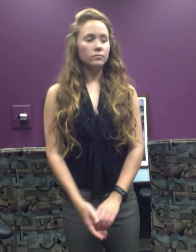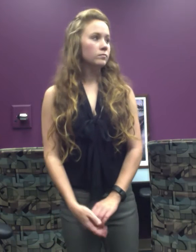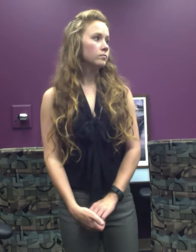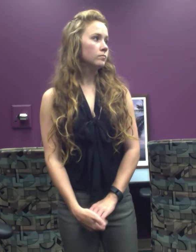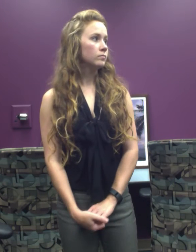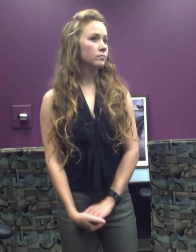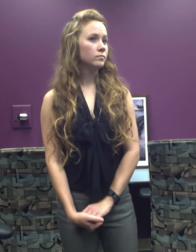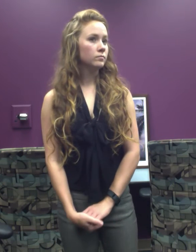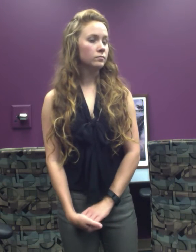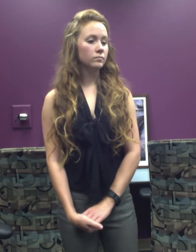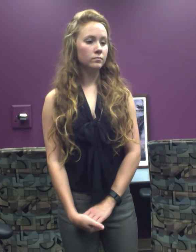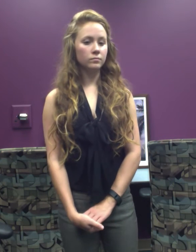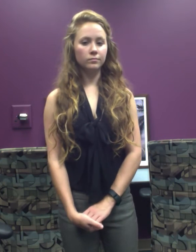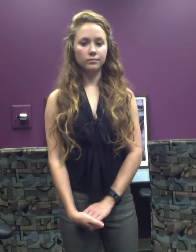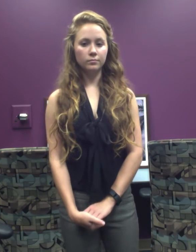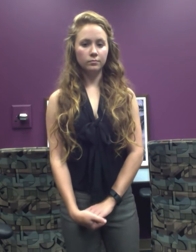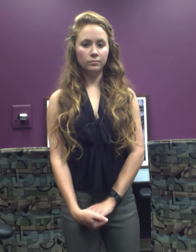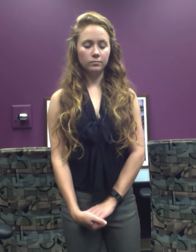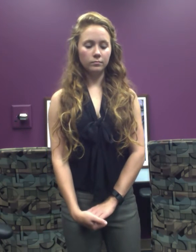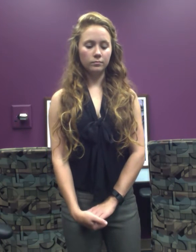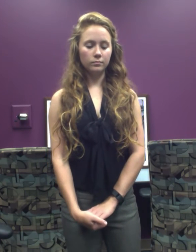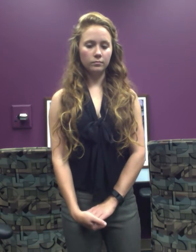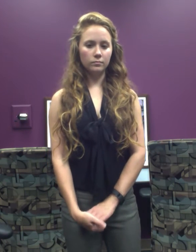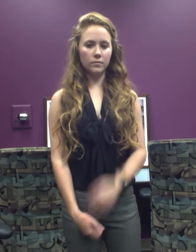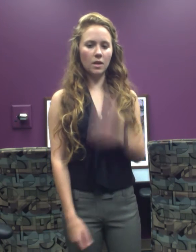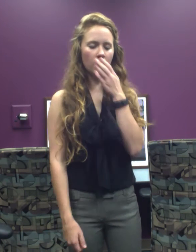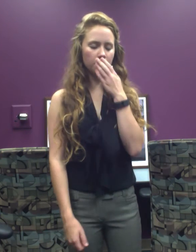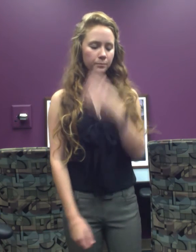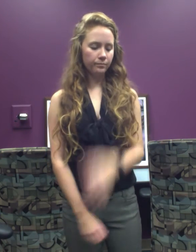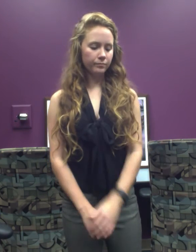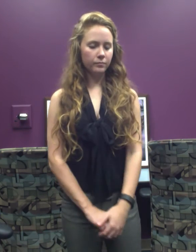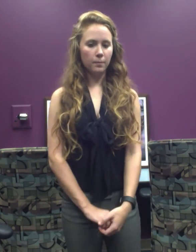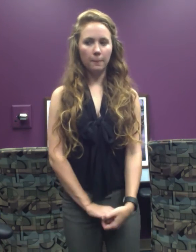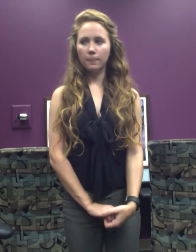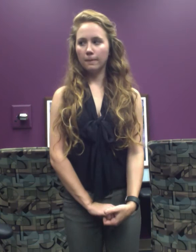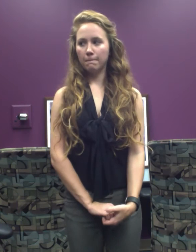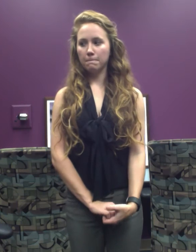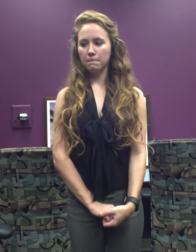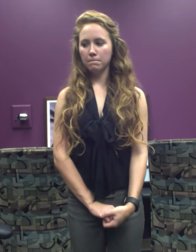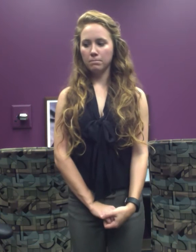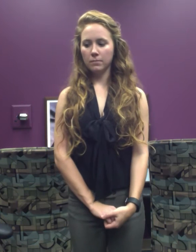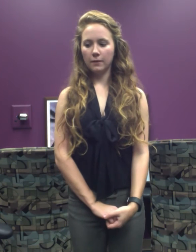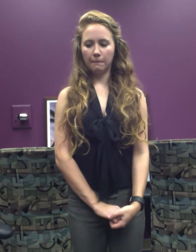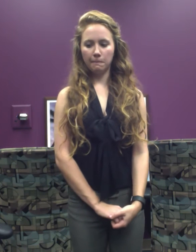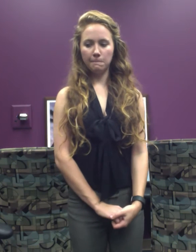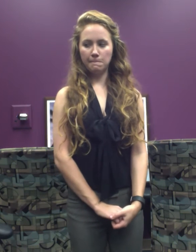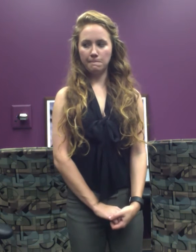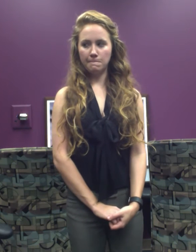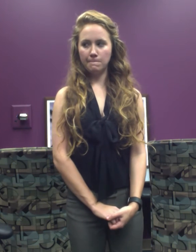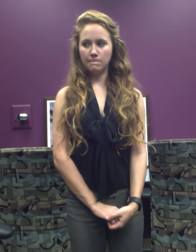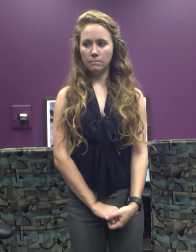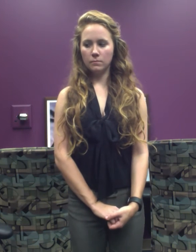Okay, now when you try and draw this. Okay, good.